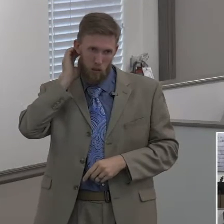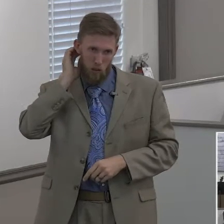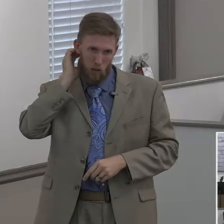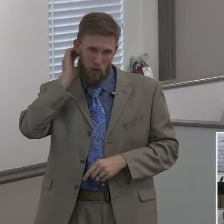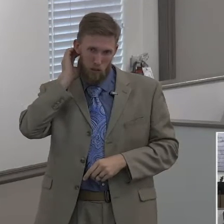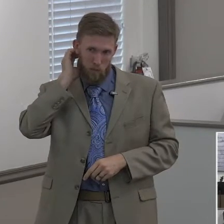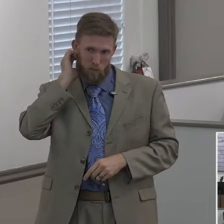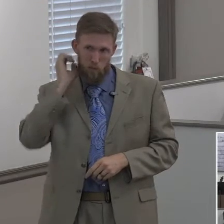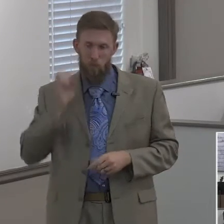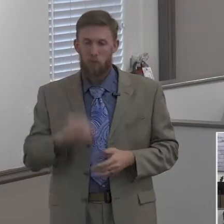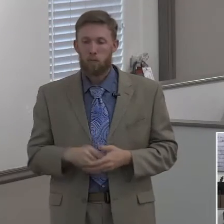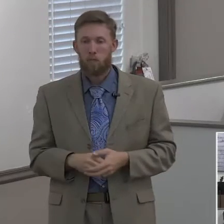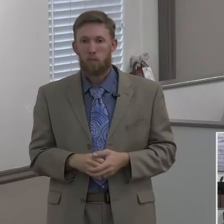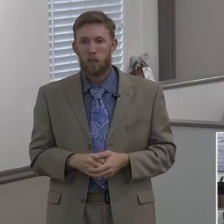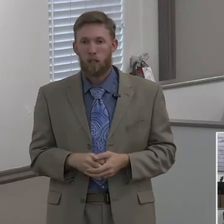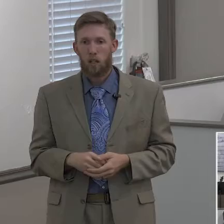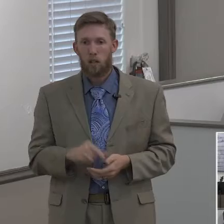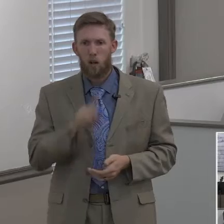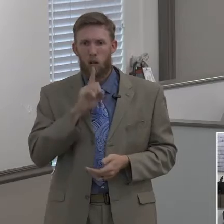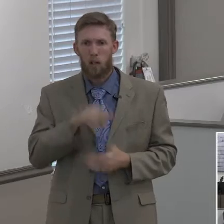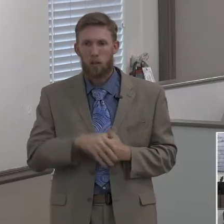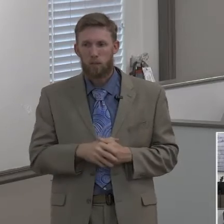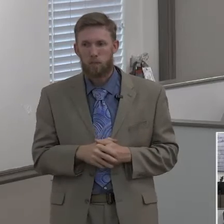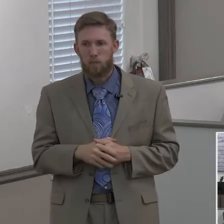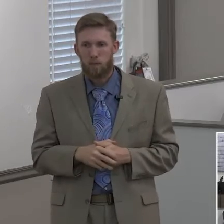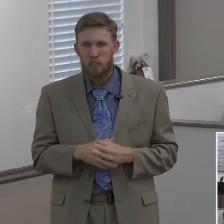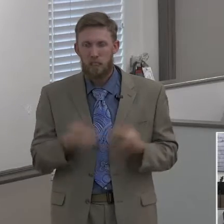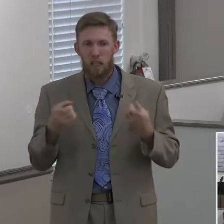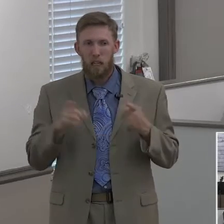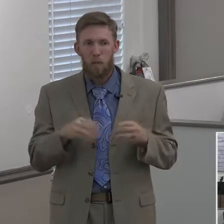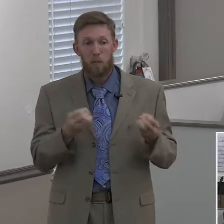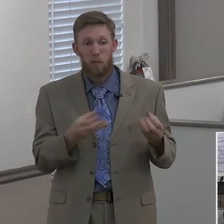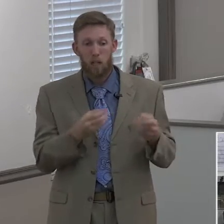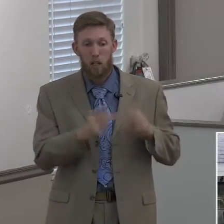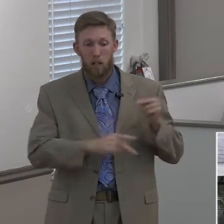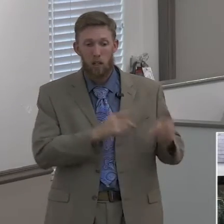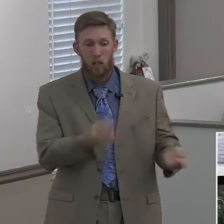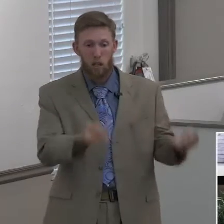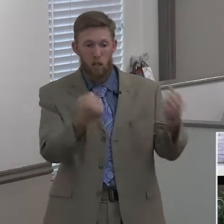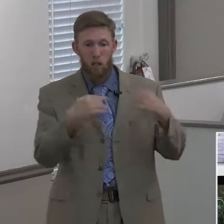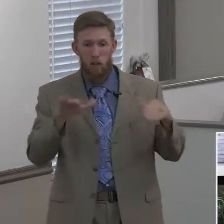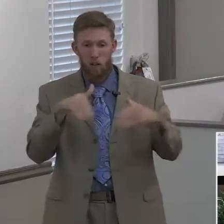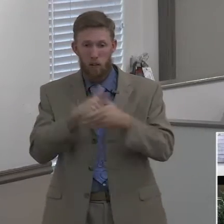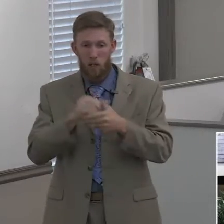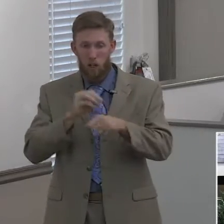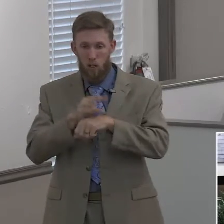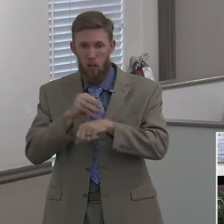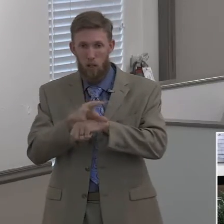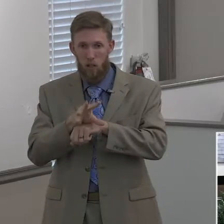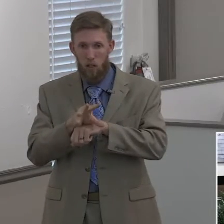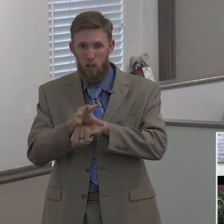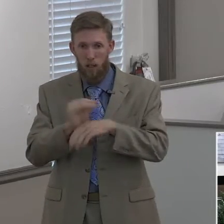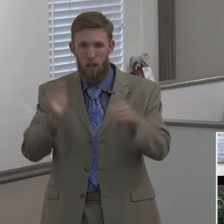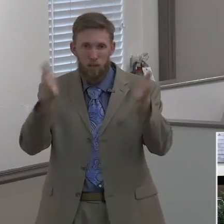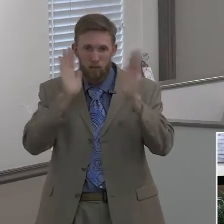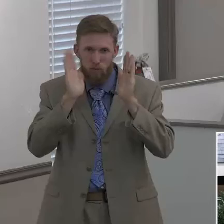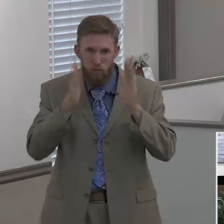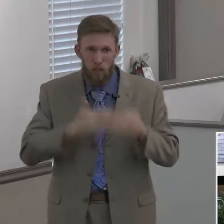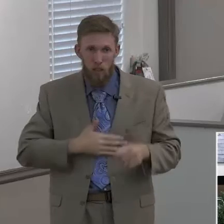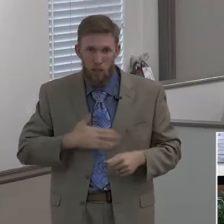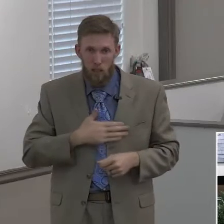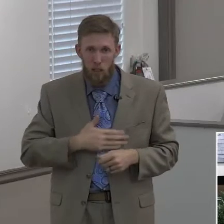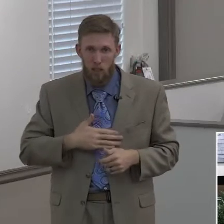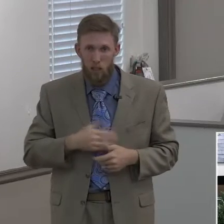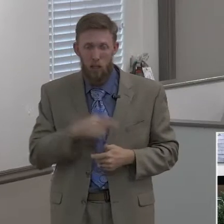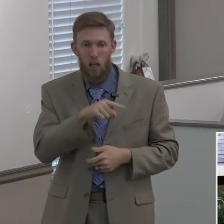Instead of letting so in essence, many times when people come in for marriage counseling, listen carefully to